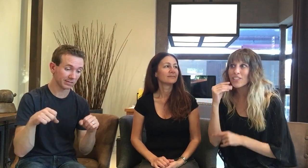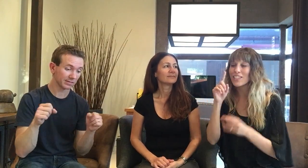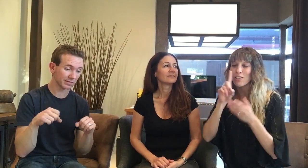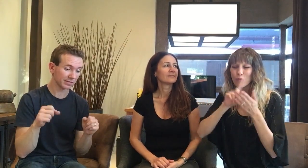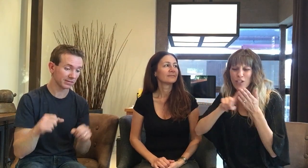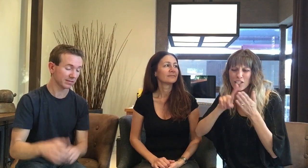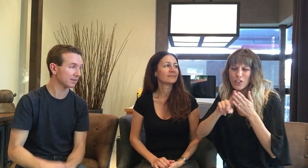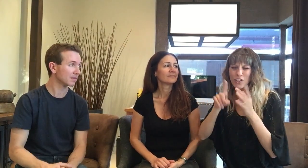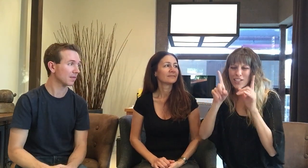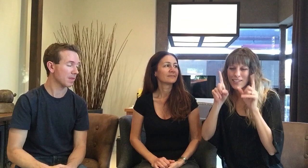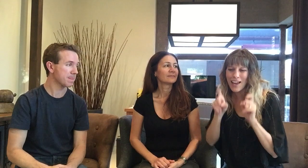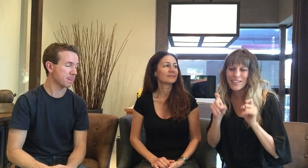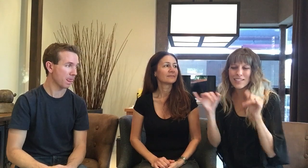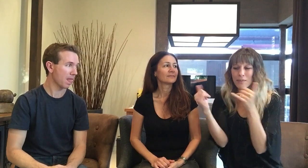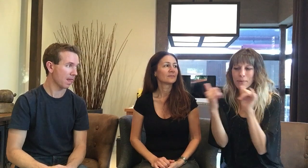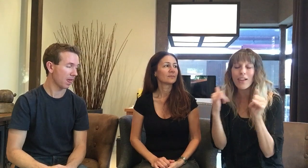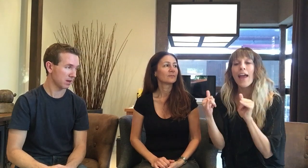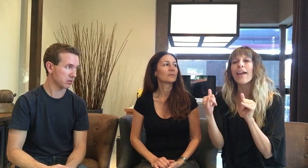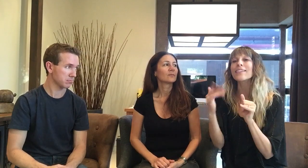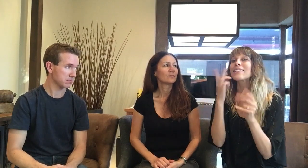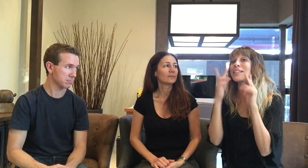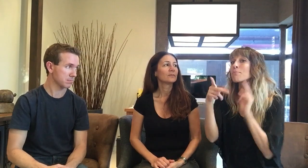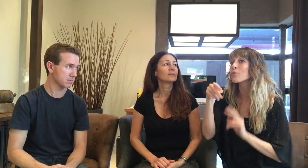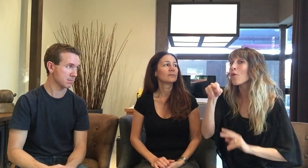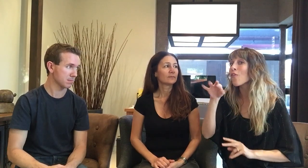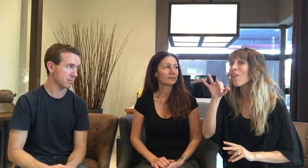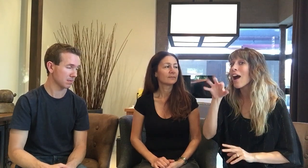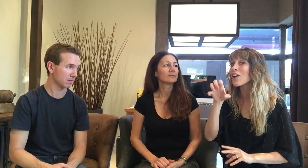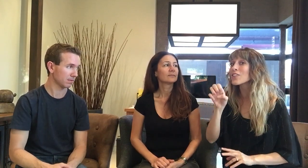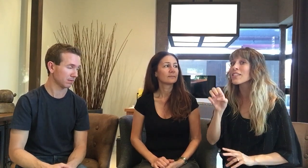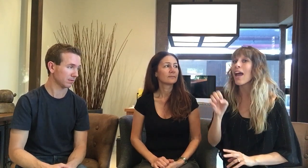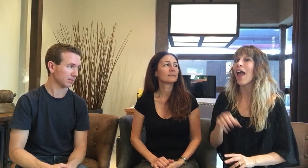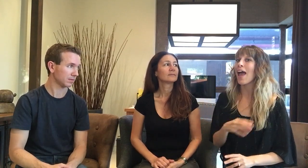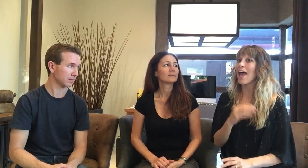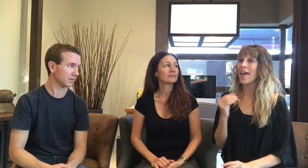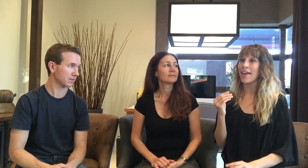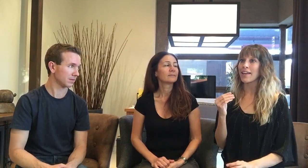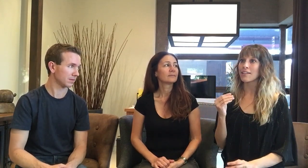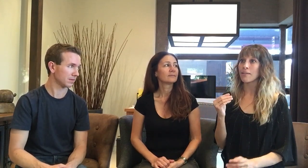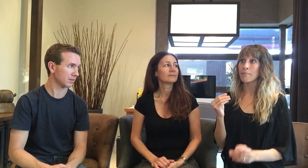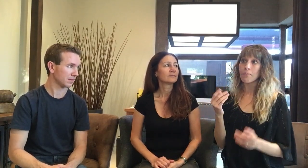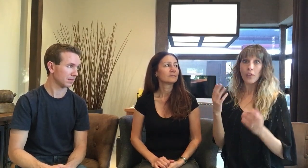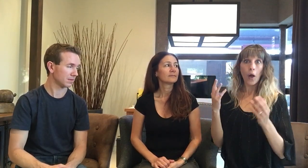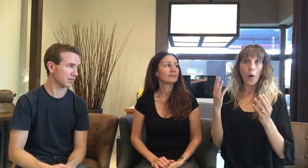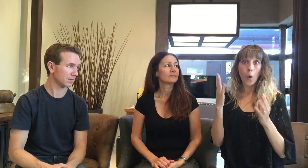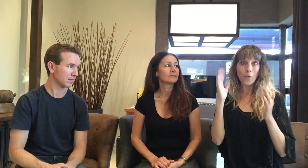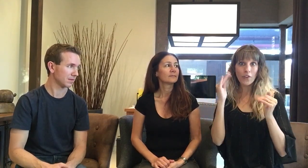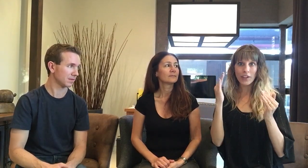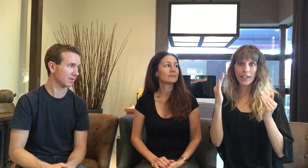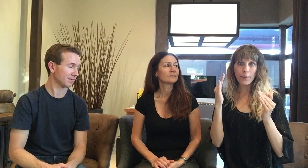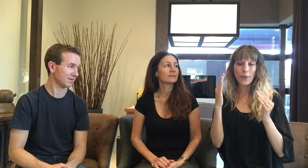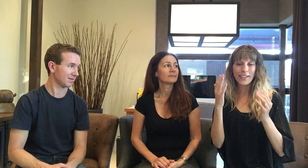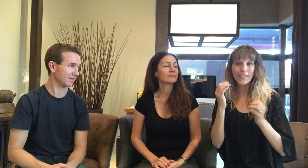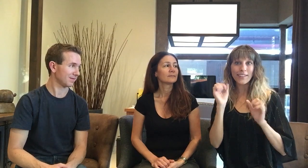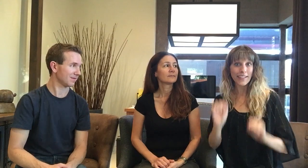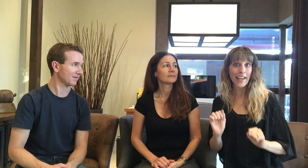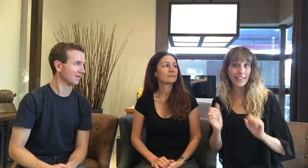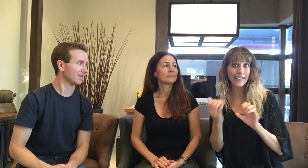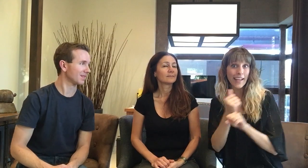it, to research, to test, to play, to see profiles, and hopefully we can get